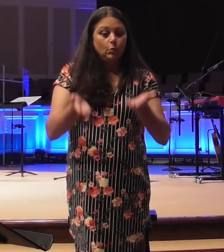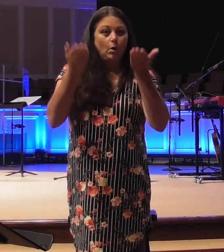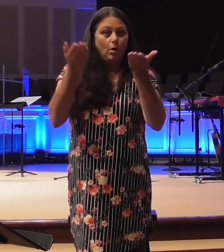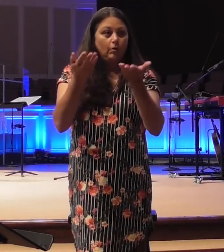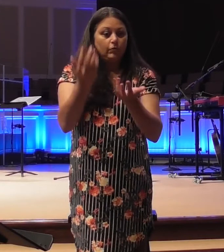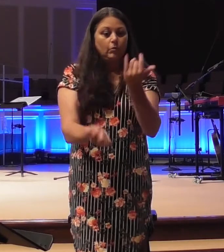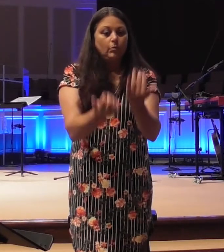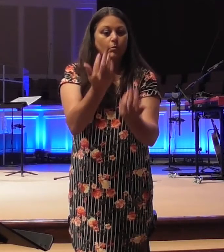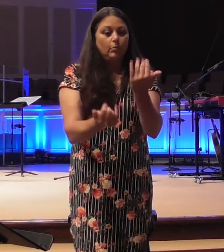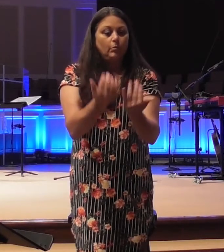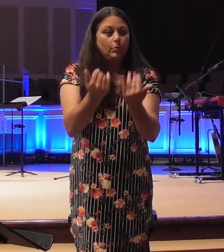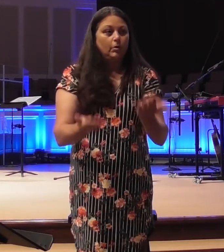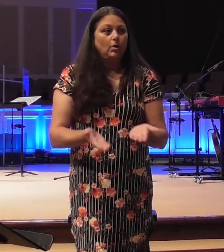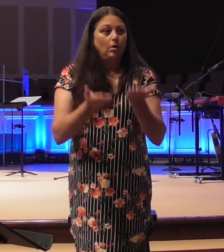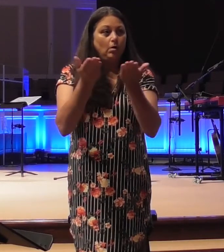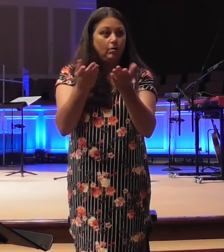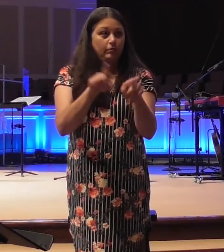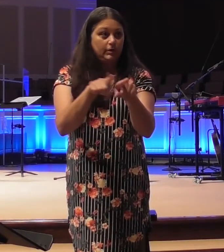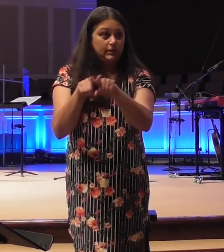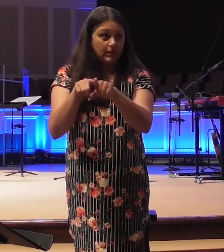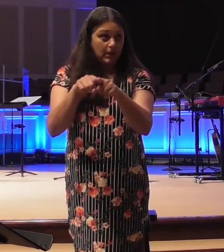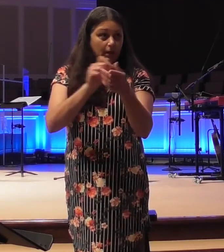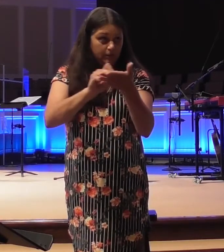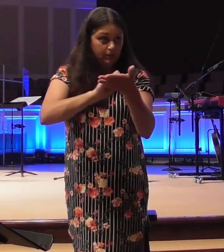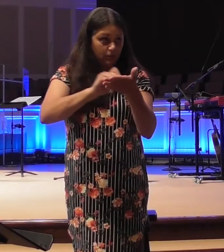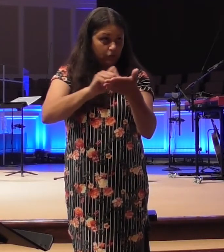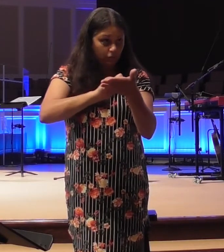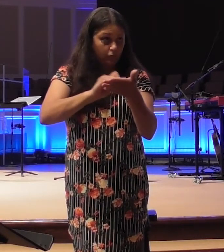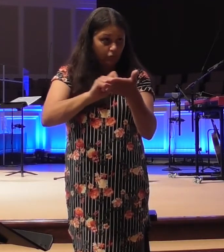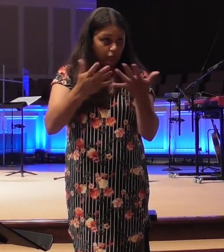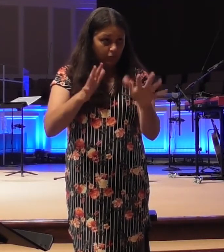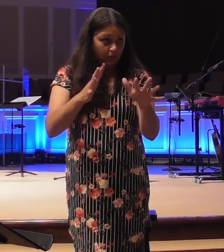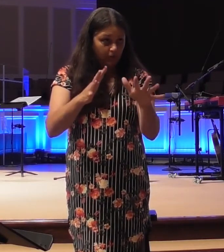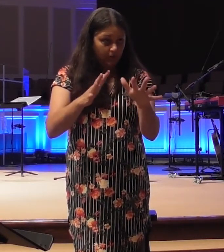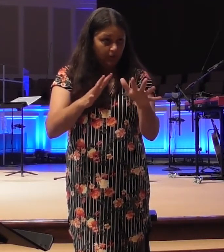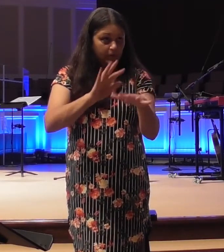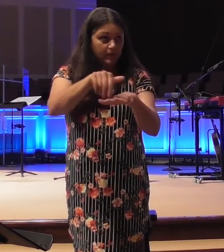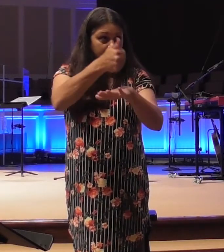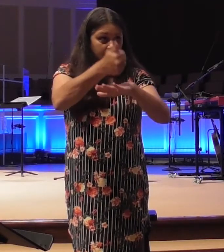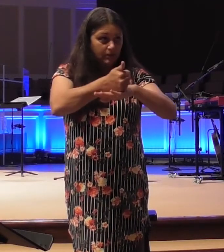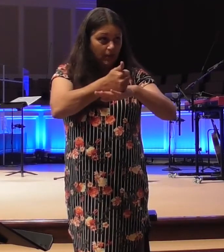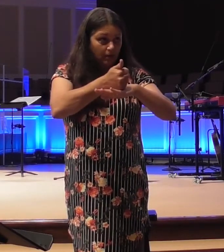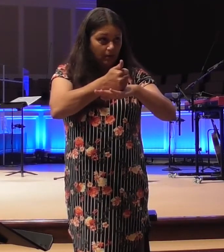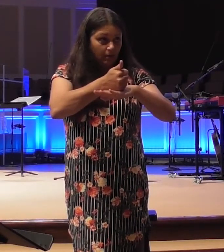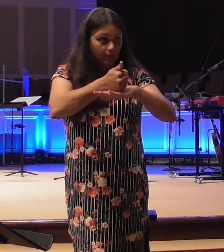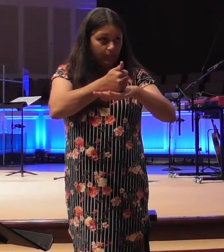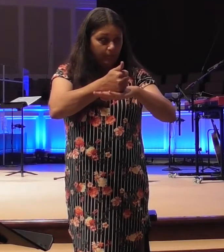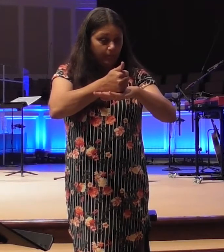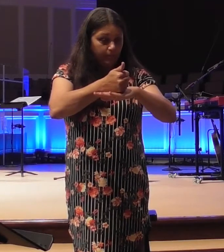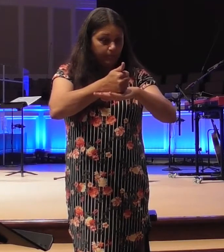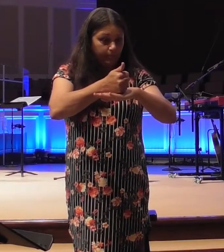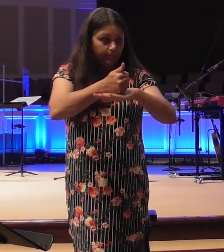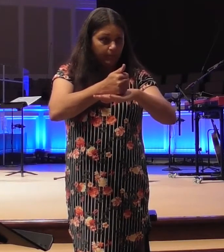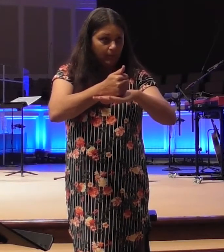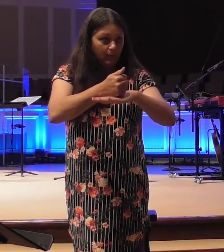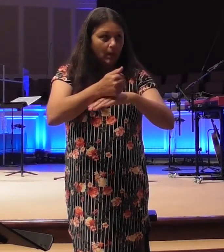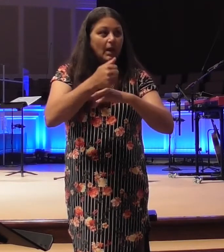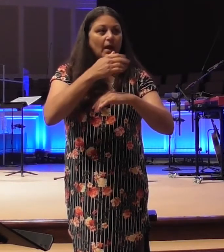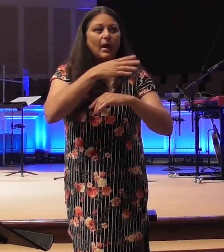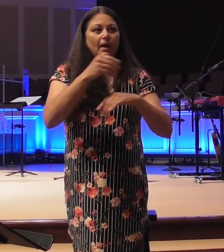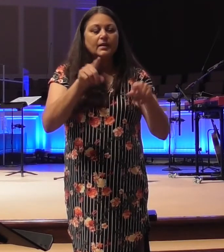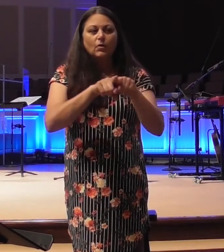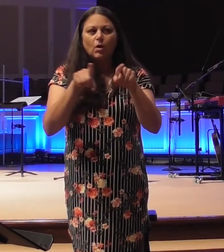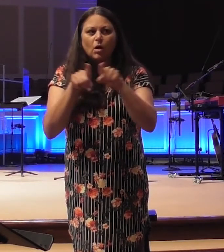the man of God. So they set up the altar on its foundation. For they were terrified because of the peoples of the lands,